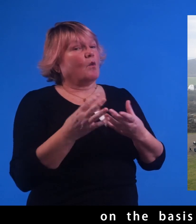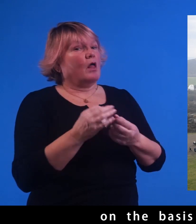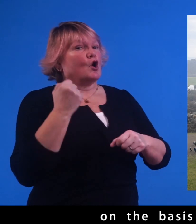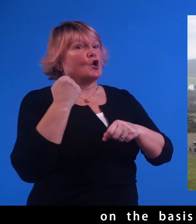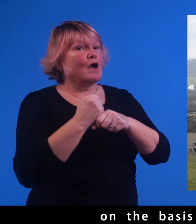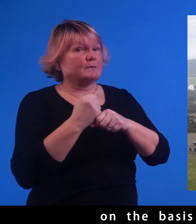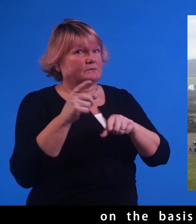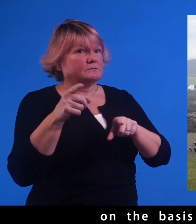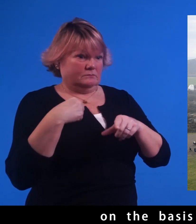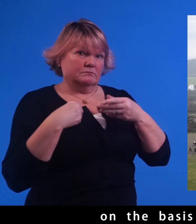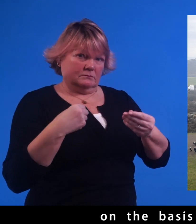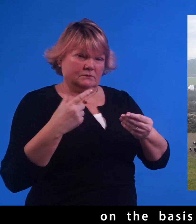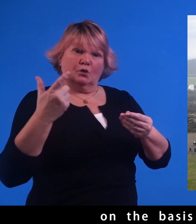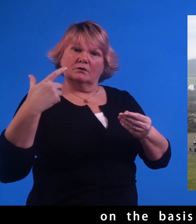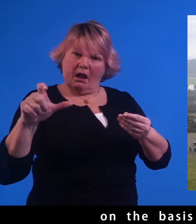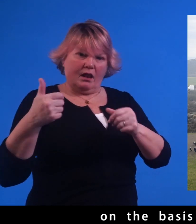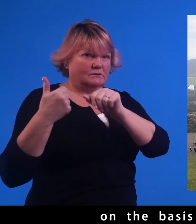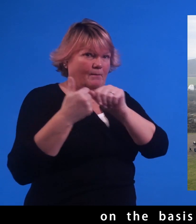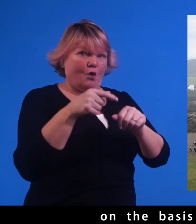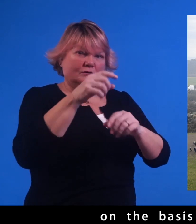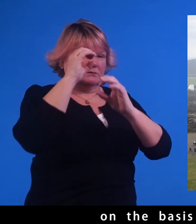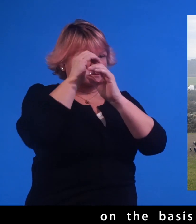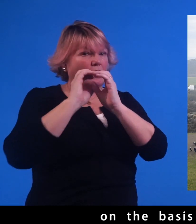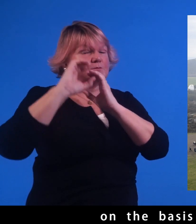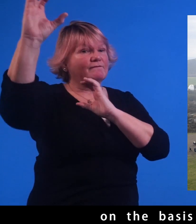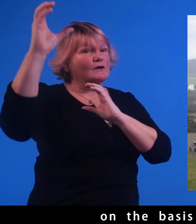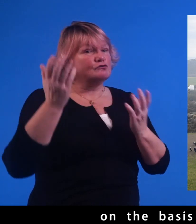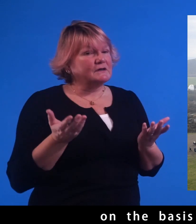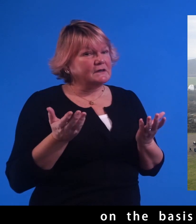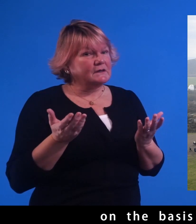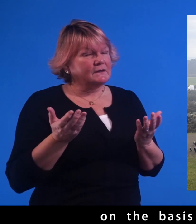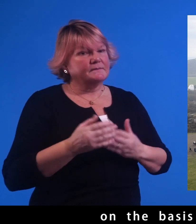on the basis that the government would continue to support the observatory.